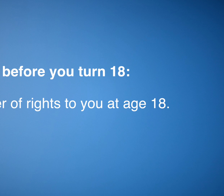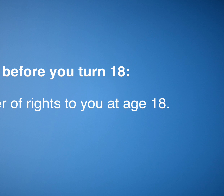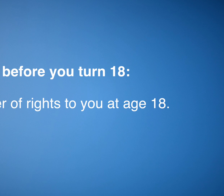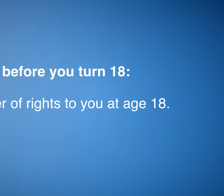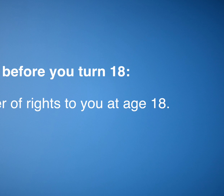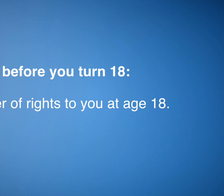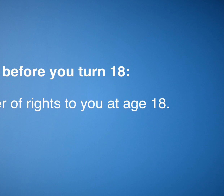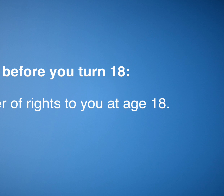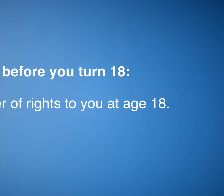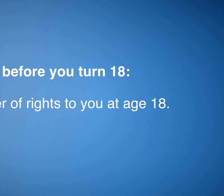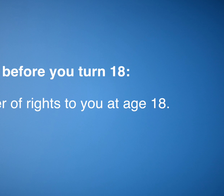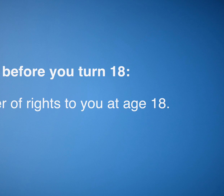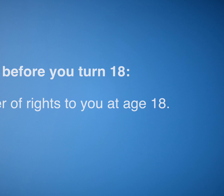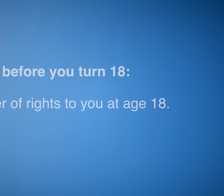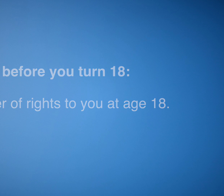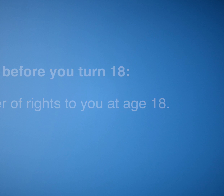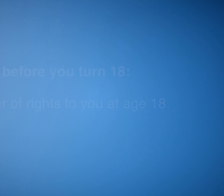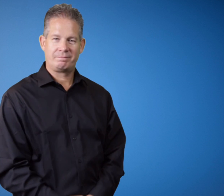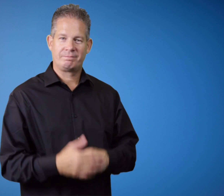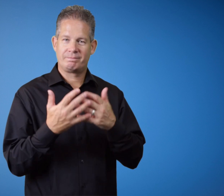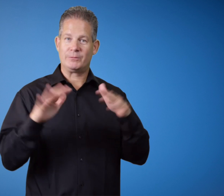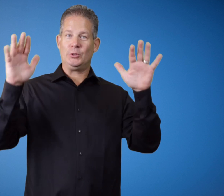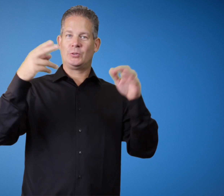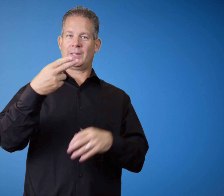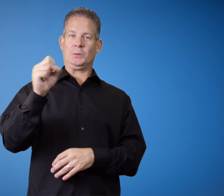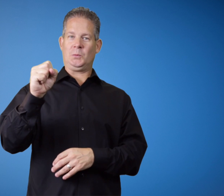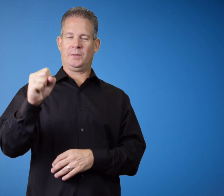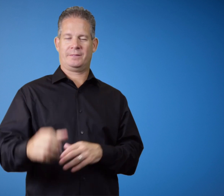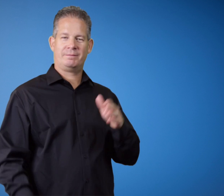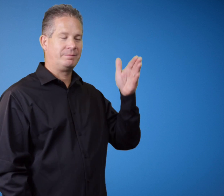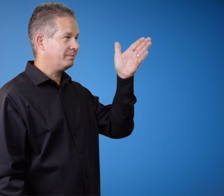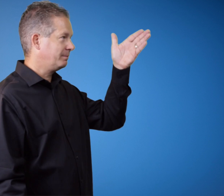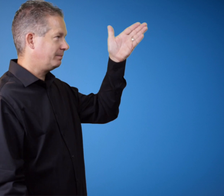after you've completed high school,